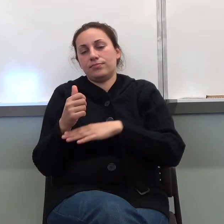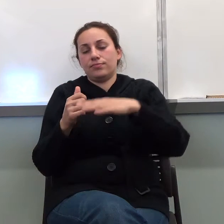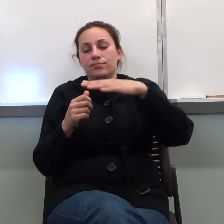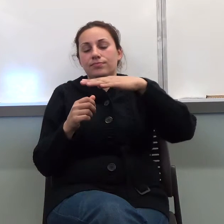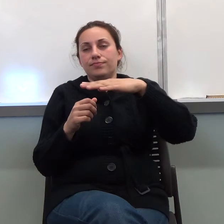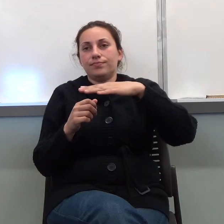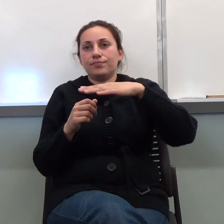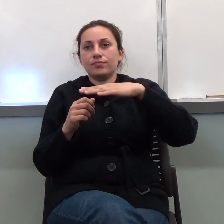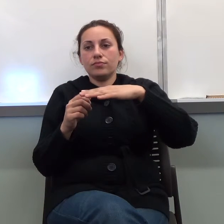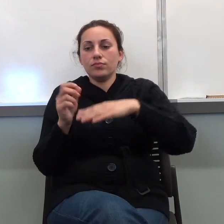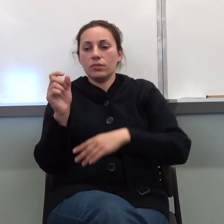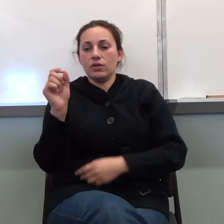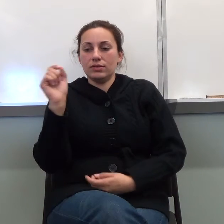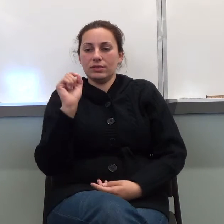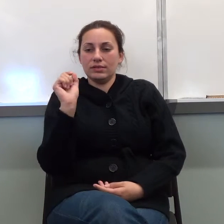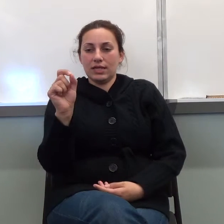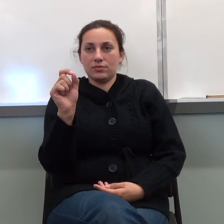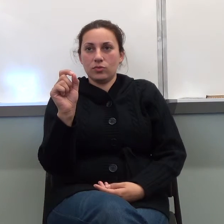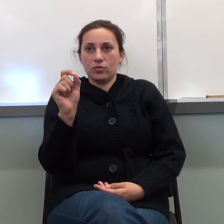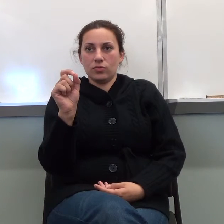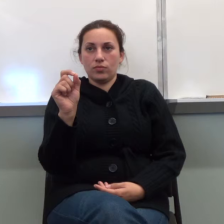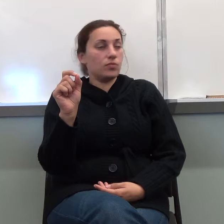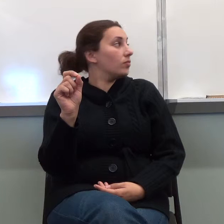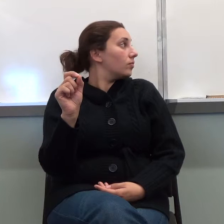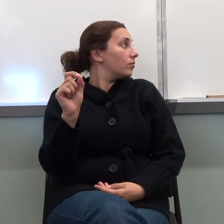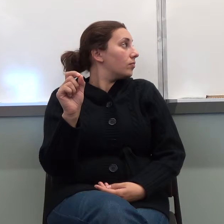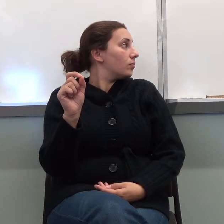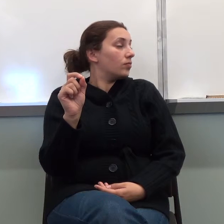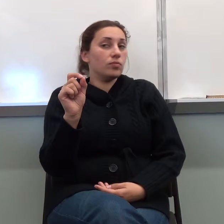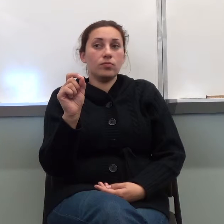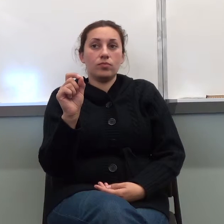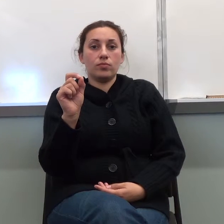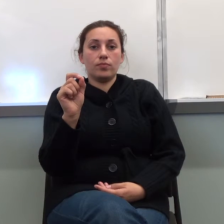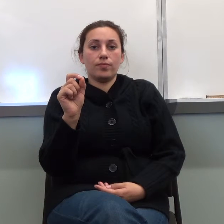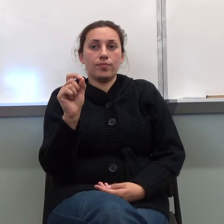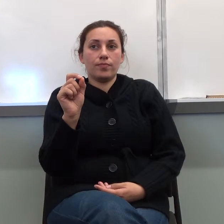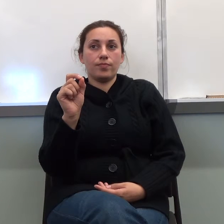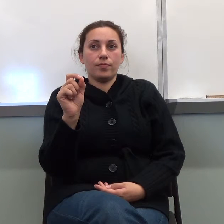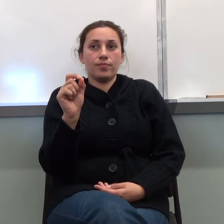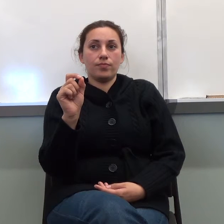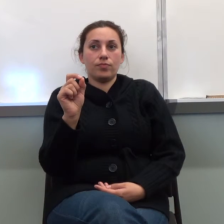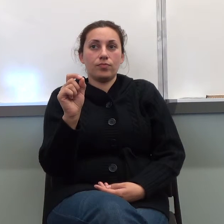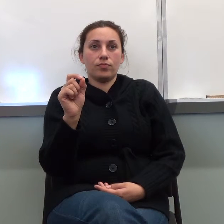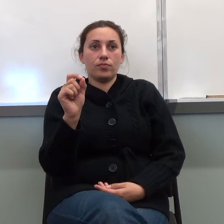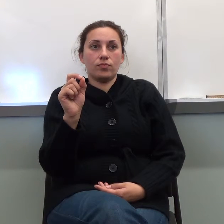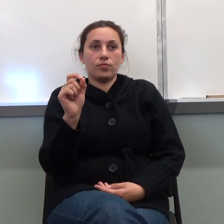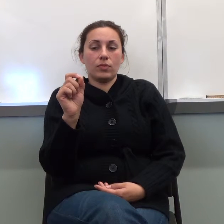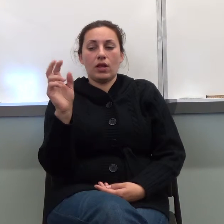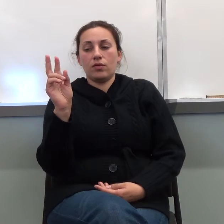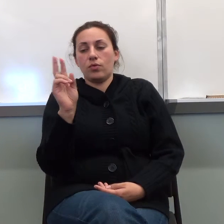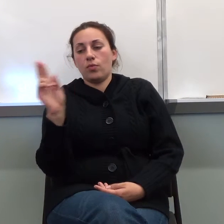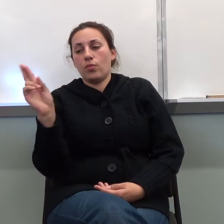And on decimal form, that would be 3 right, just to the right of the decimal point. So it would be 3 in the 10th